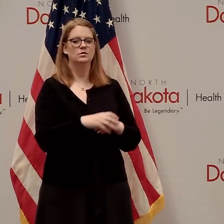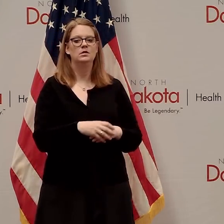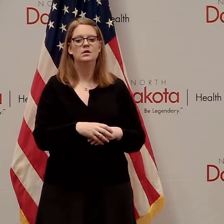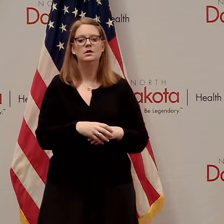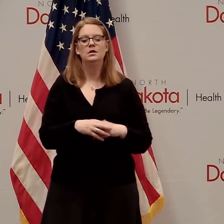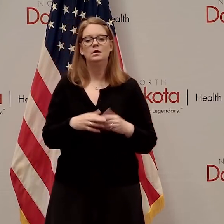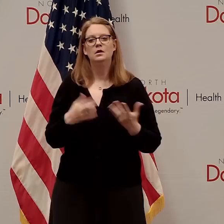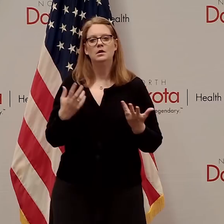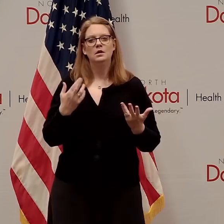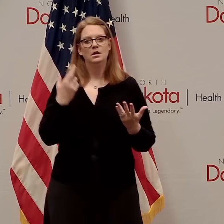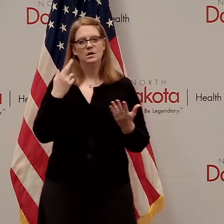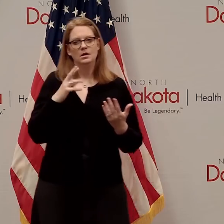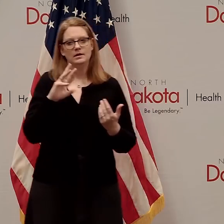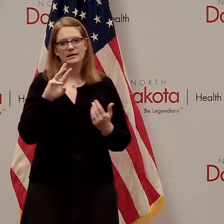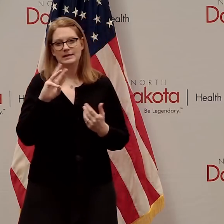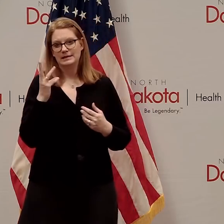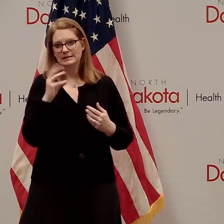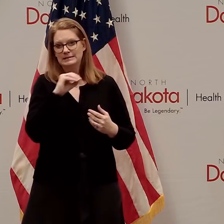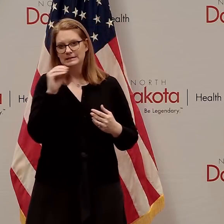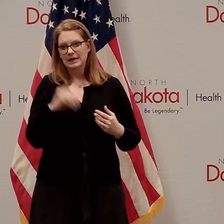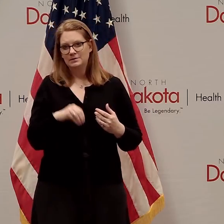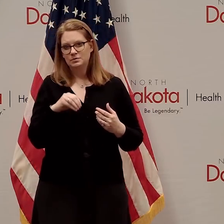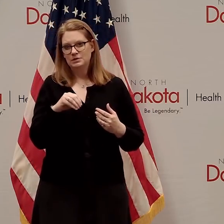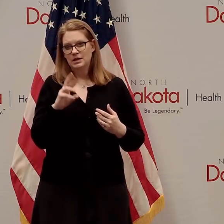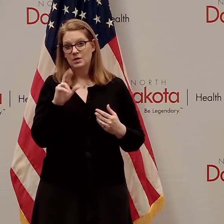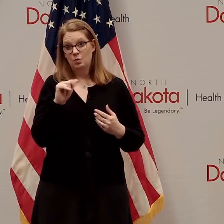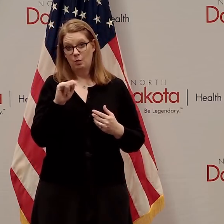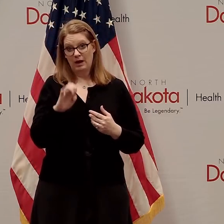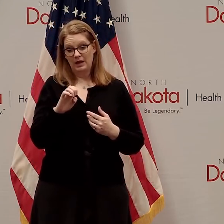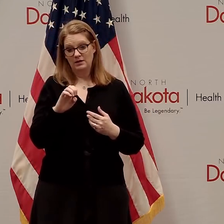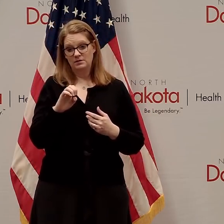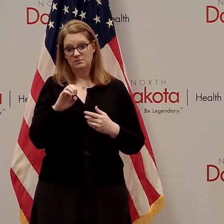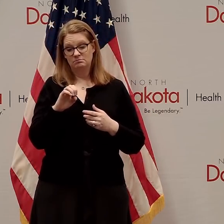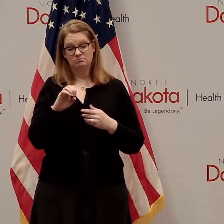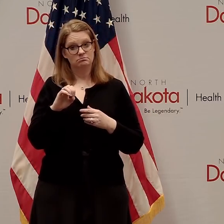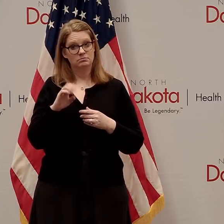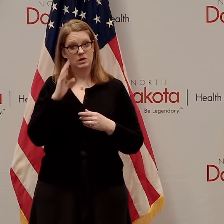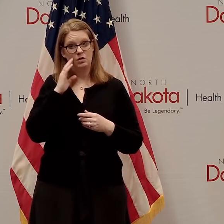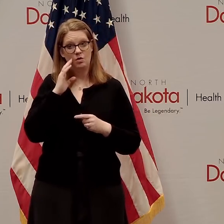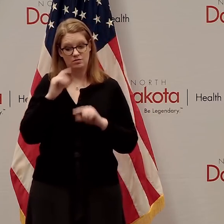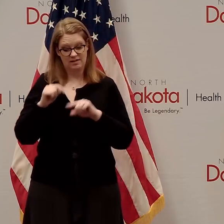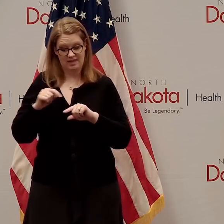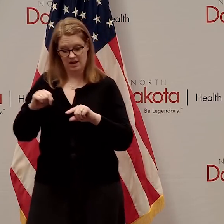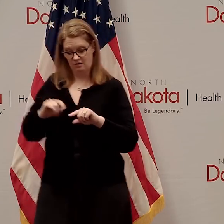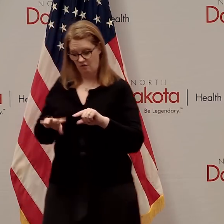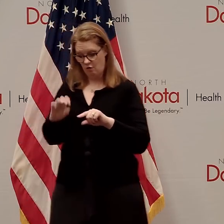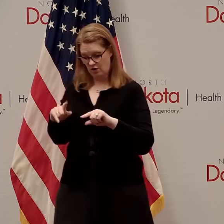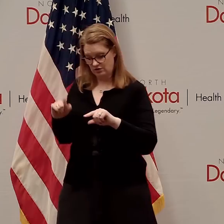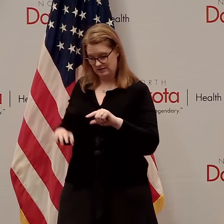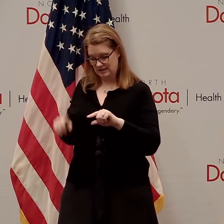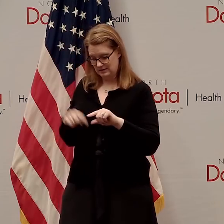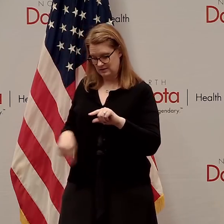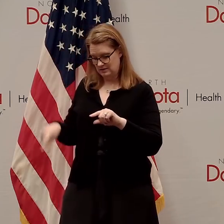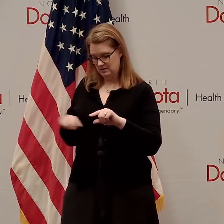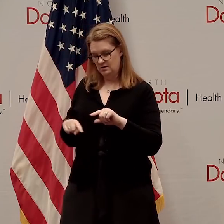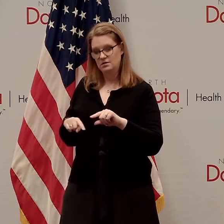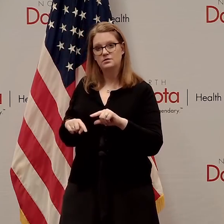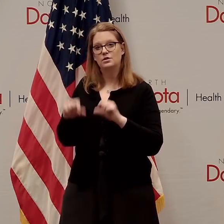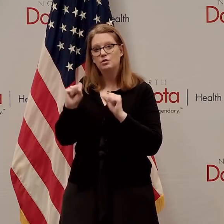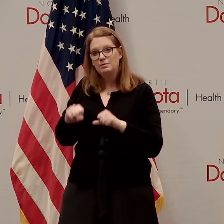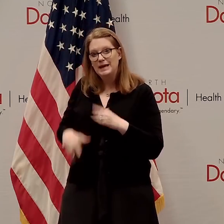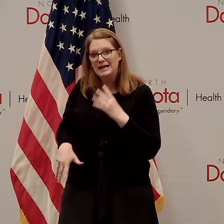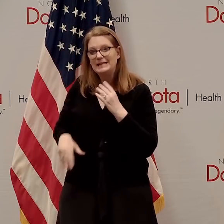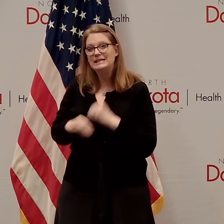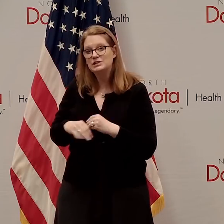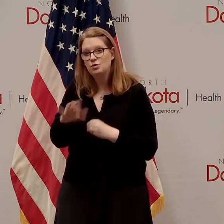the 6% rate to the 400 tests that weren't done, that could have been an additional 24 positives.